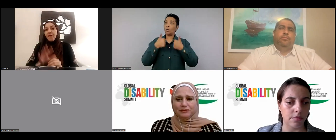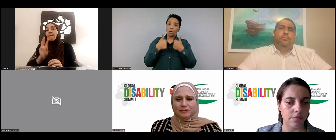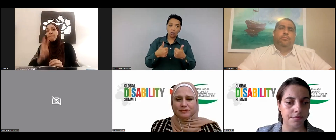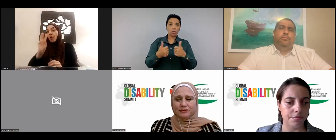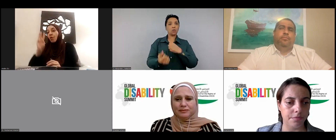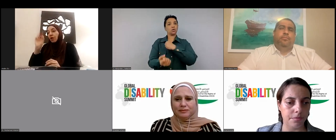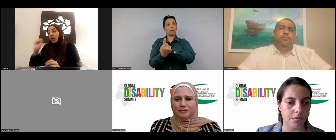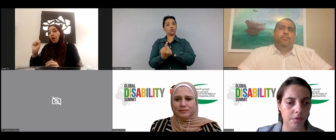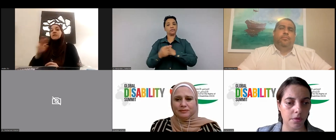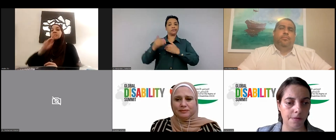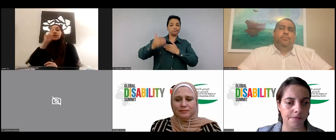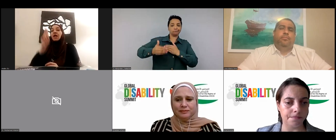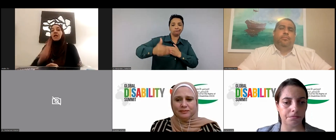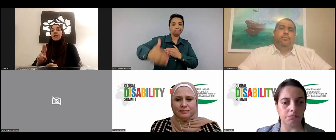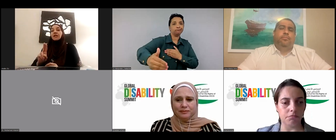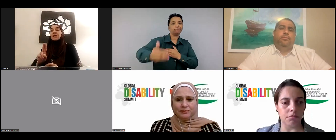also coming